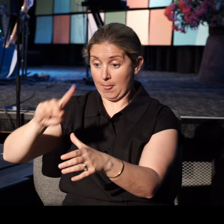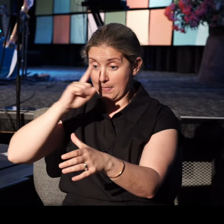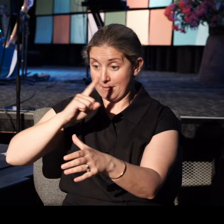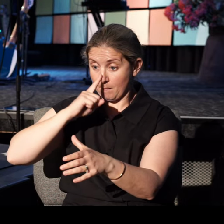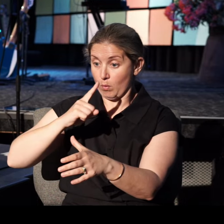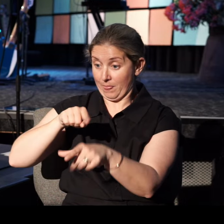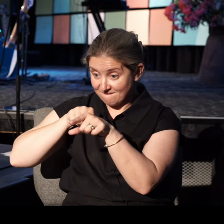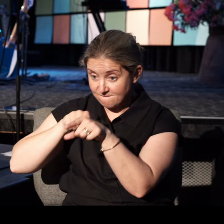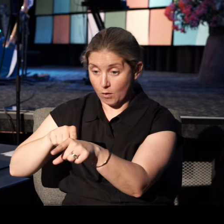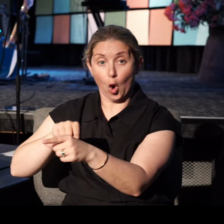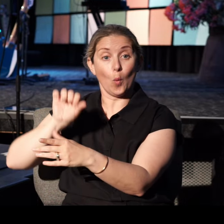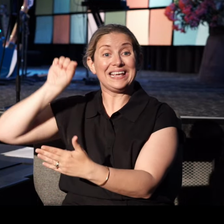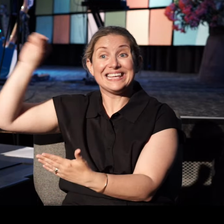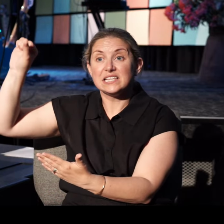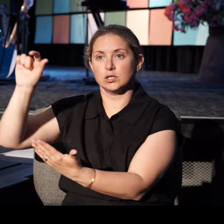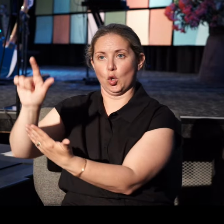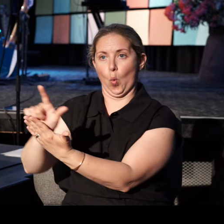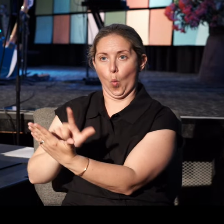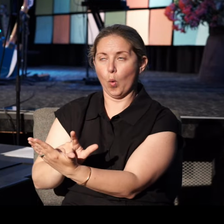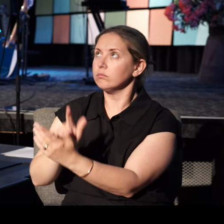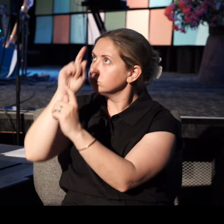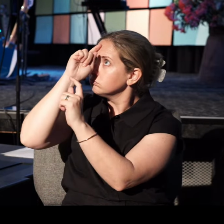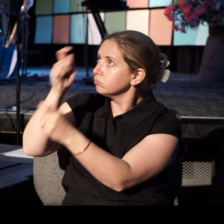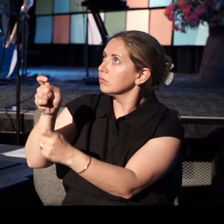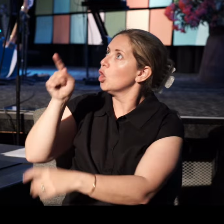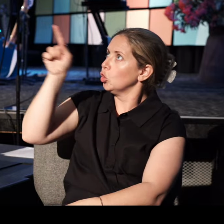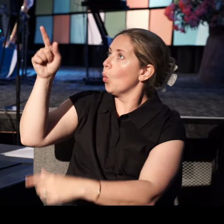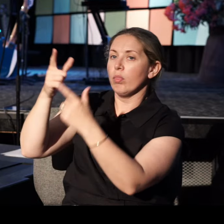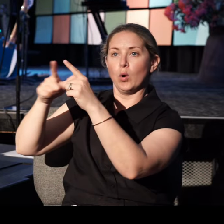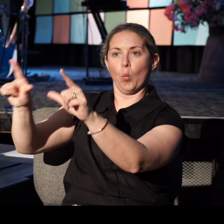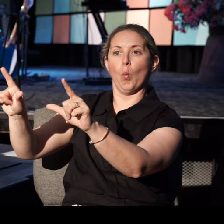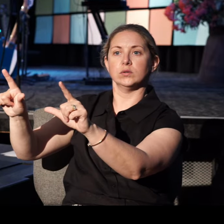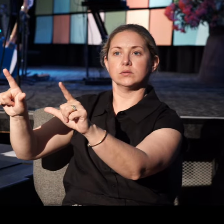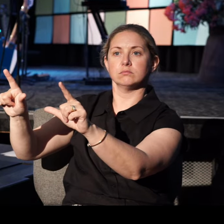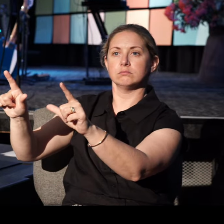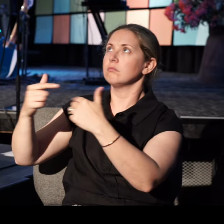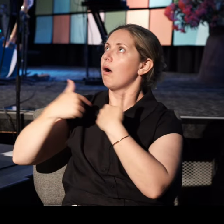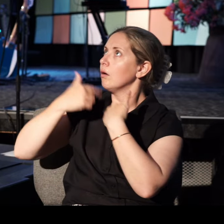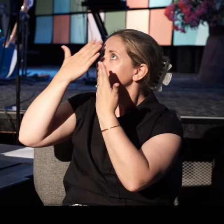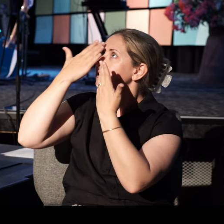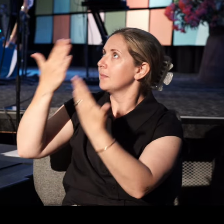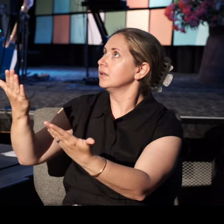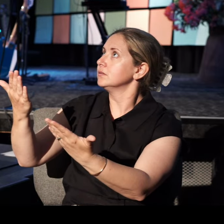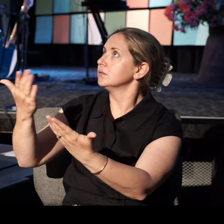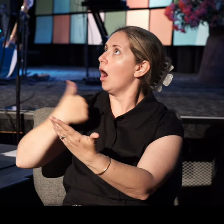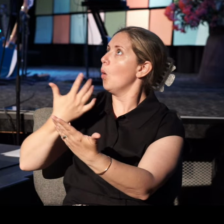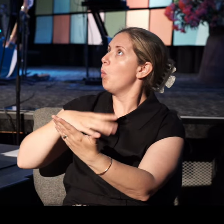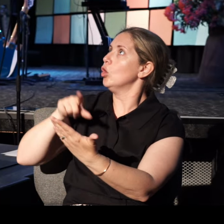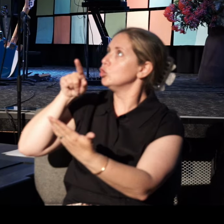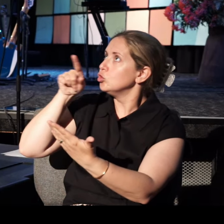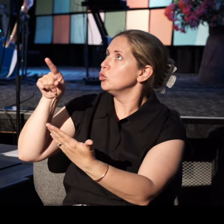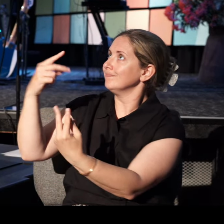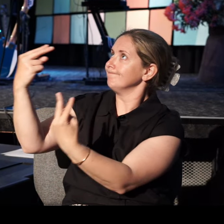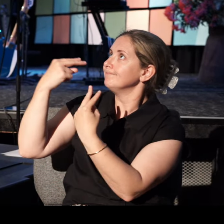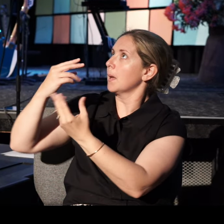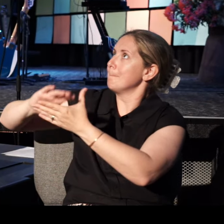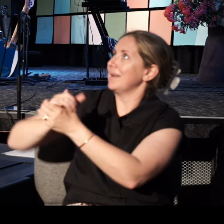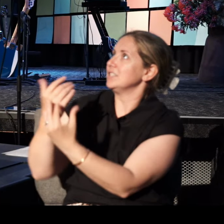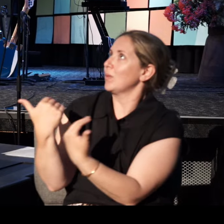domain, acknowledging him as Lord and seeking to live with him as the ruler, and those who have